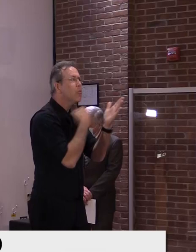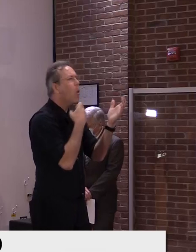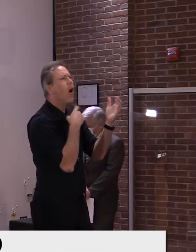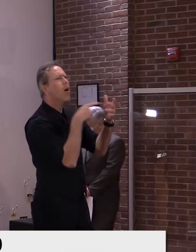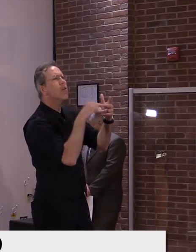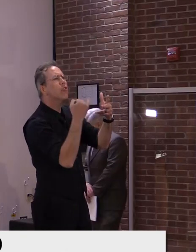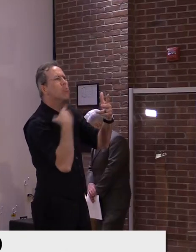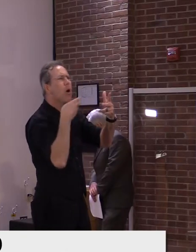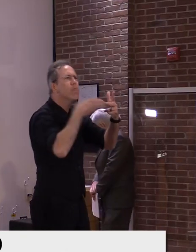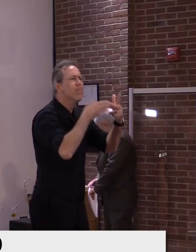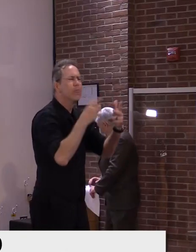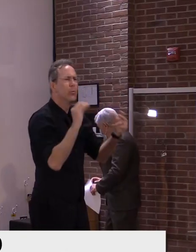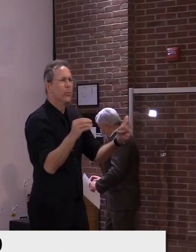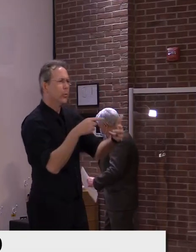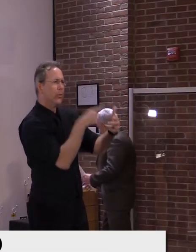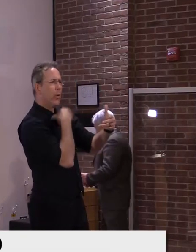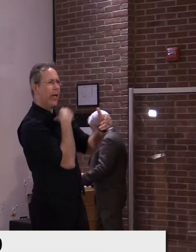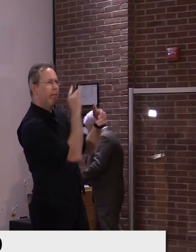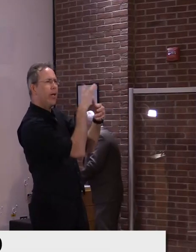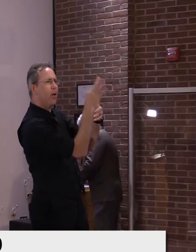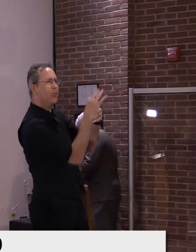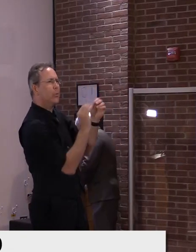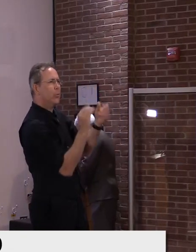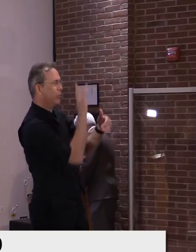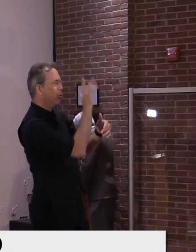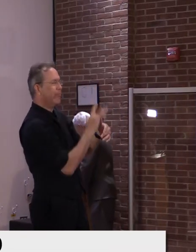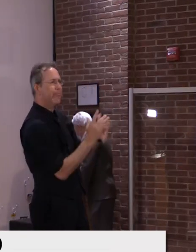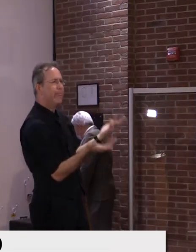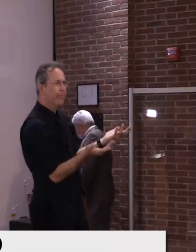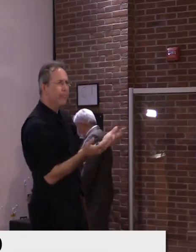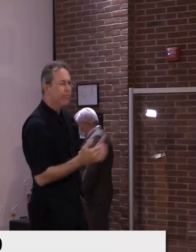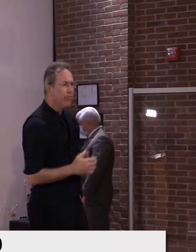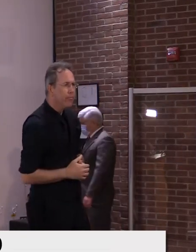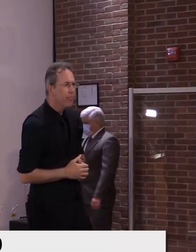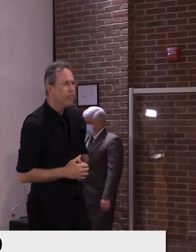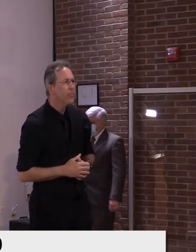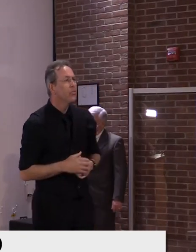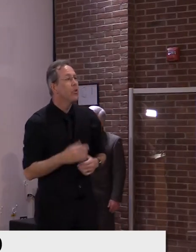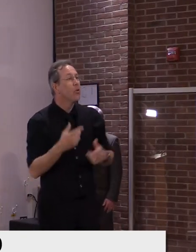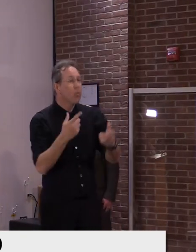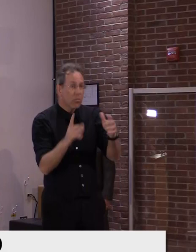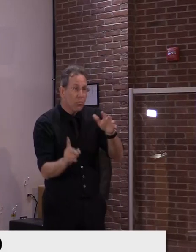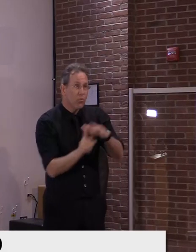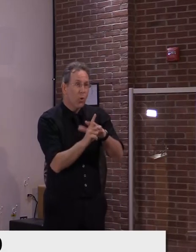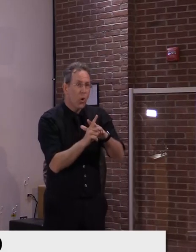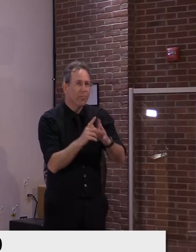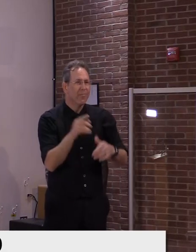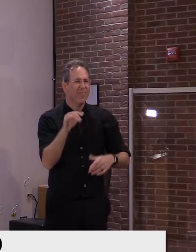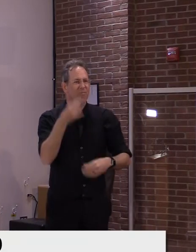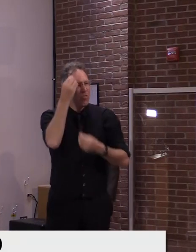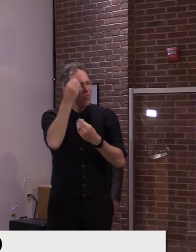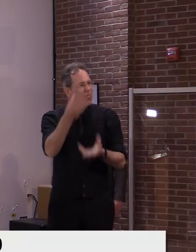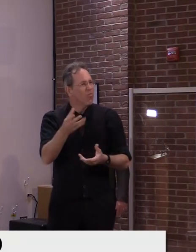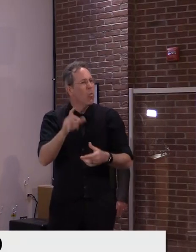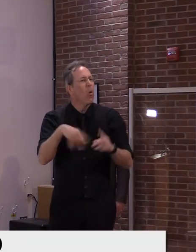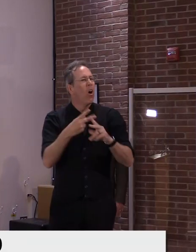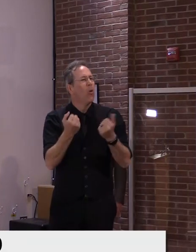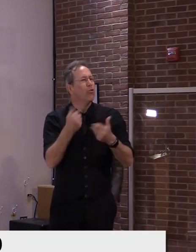want, and that's the way we've kind of designed the system at this point in time. With regard to your other question,